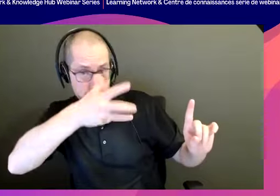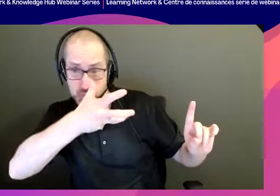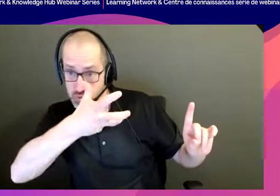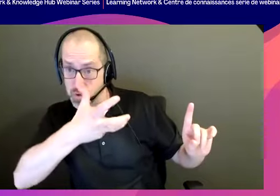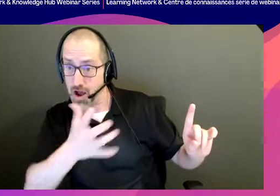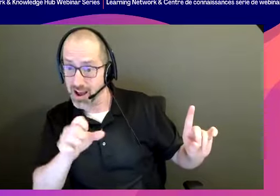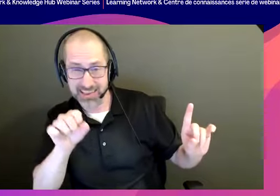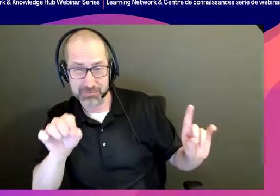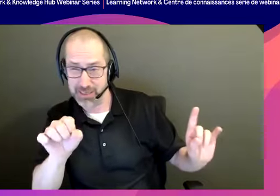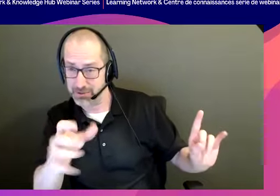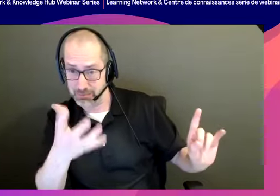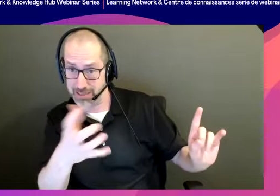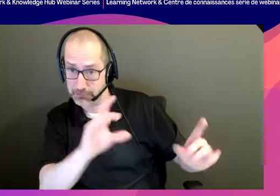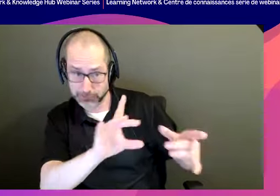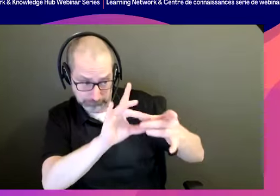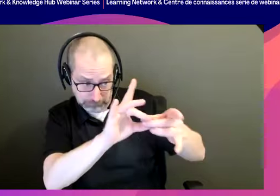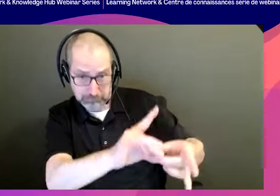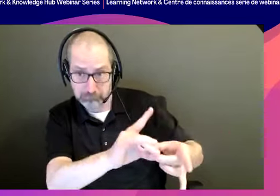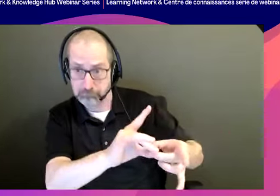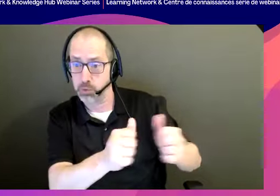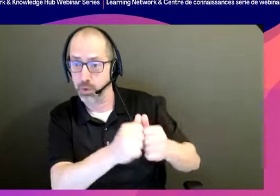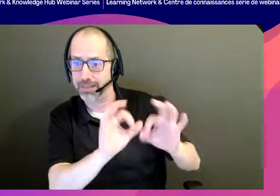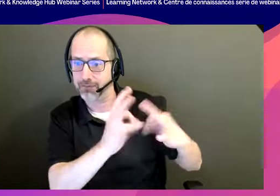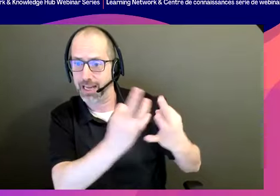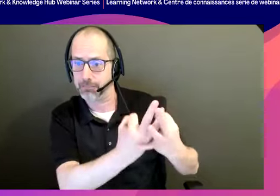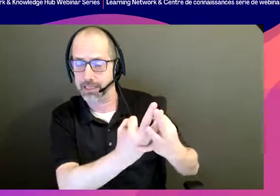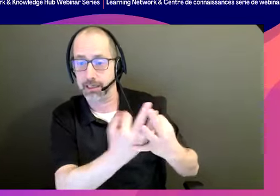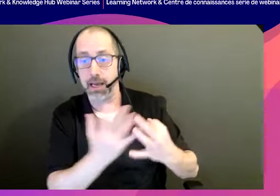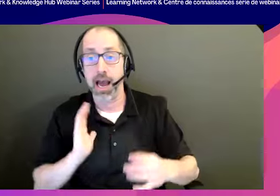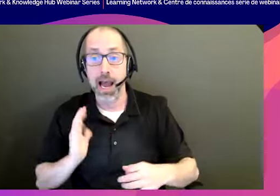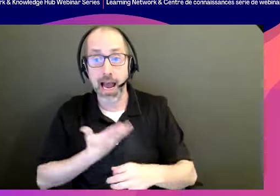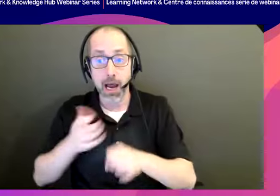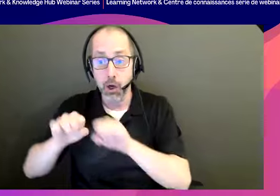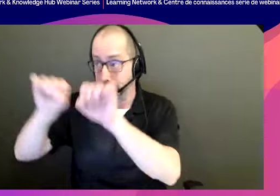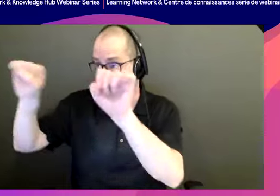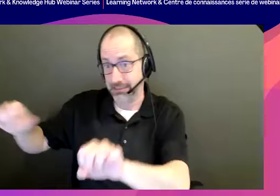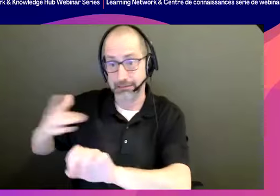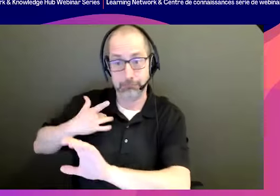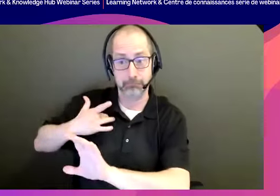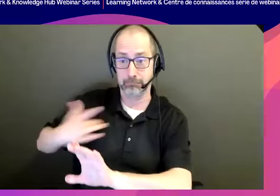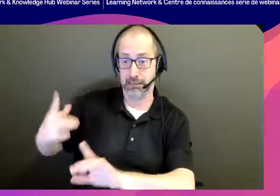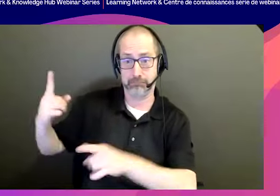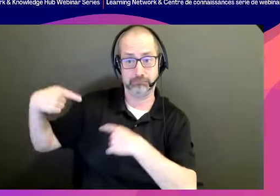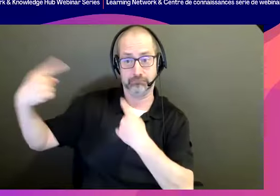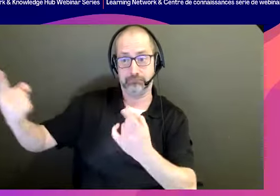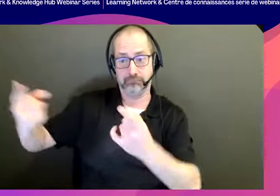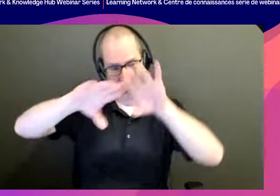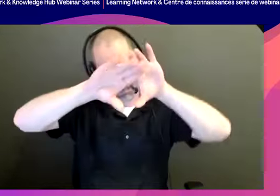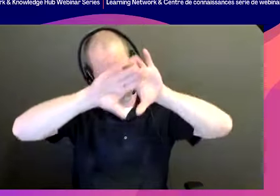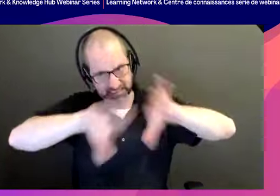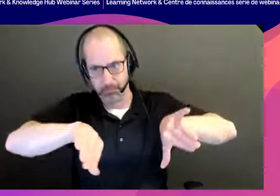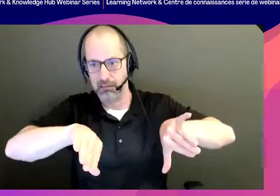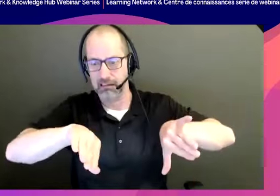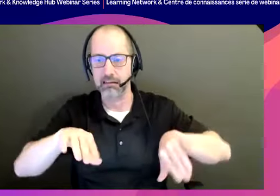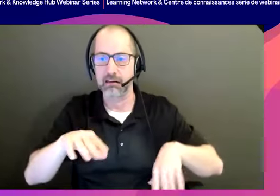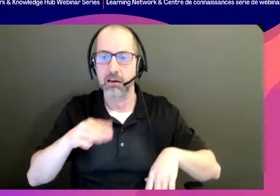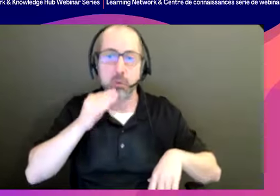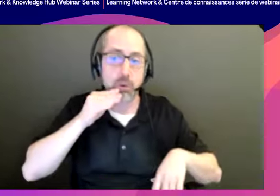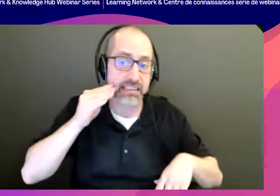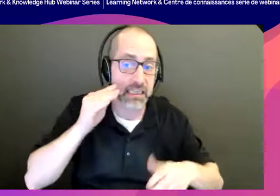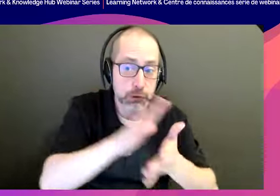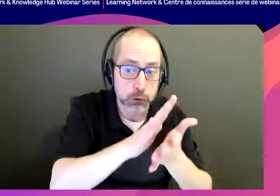So much of our system fractures families, the residential school system, the foster care system, the